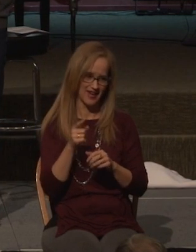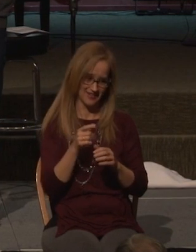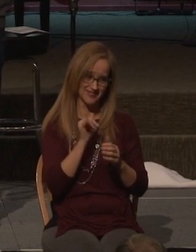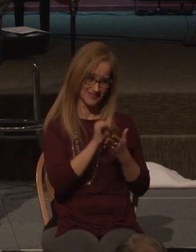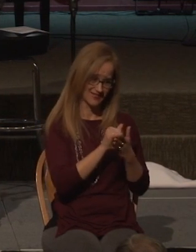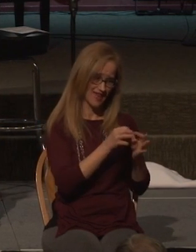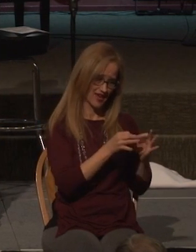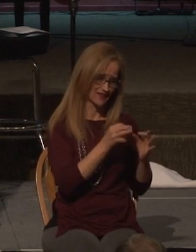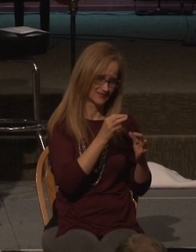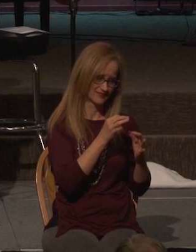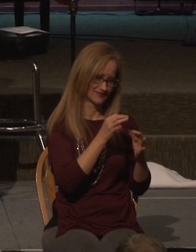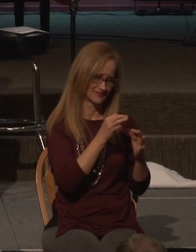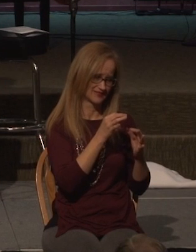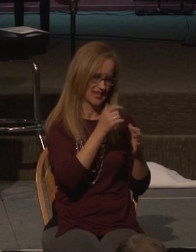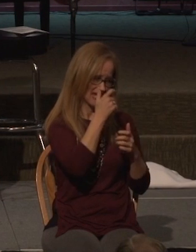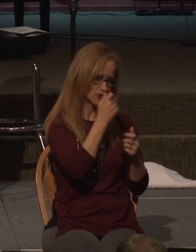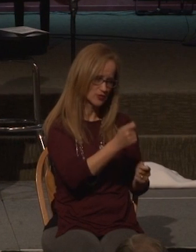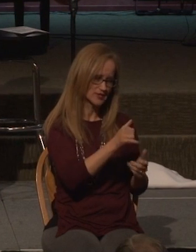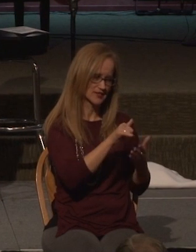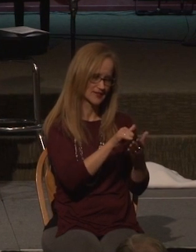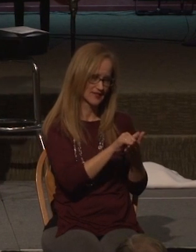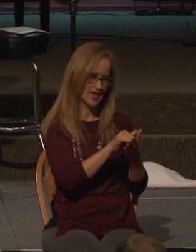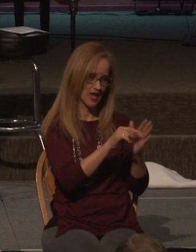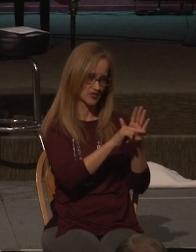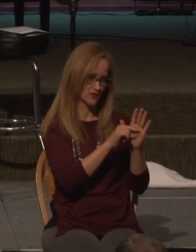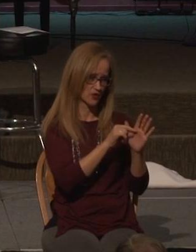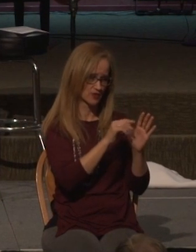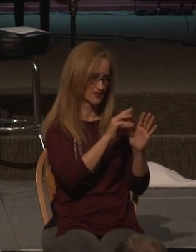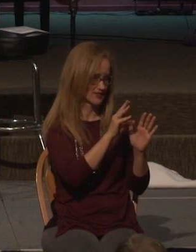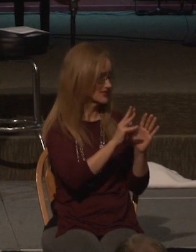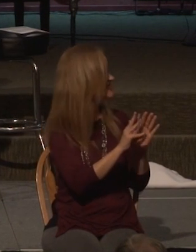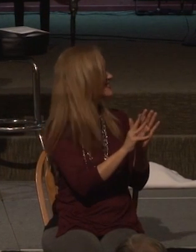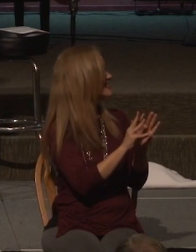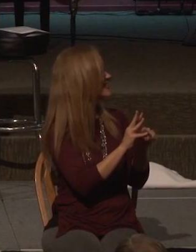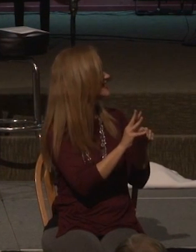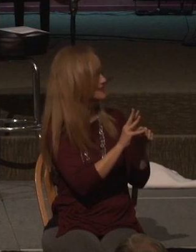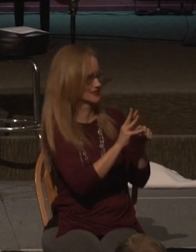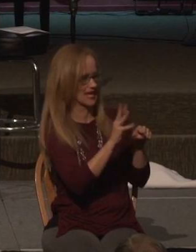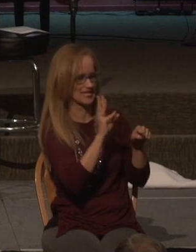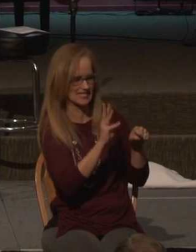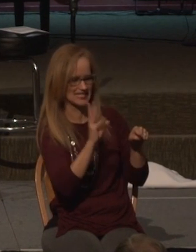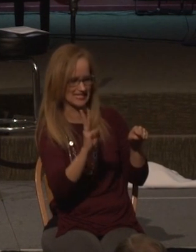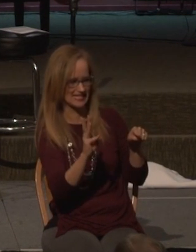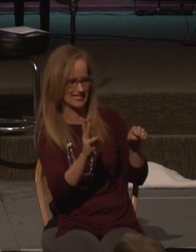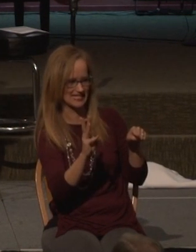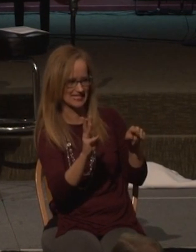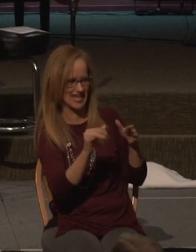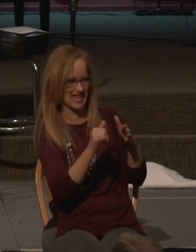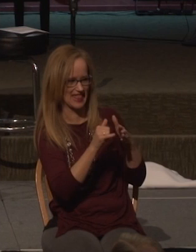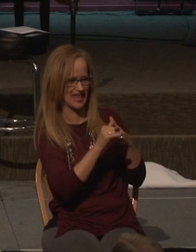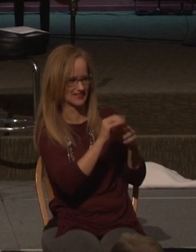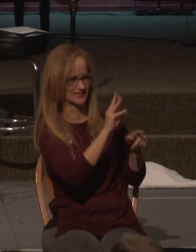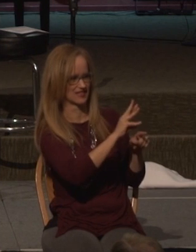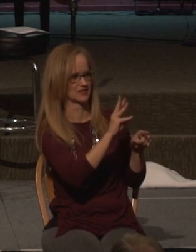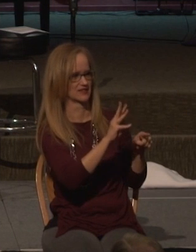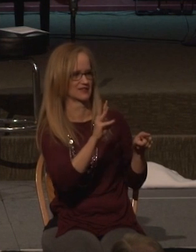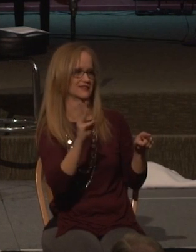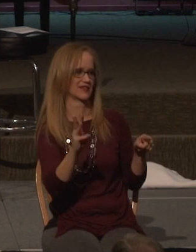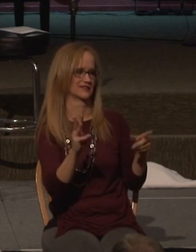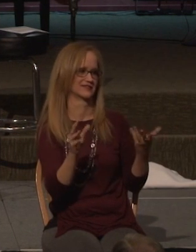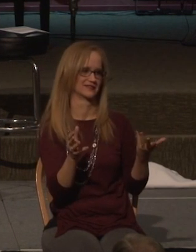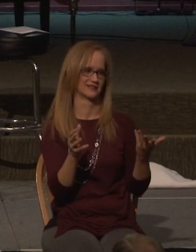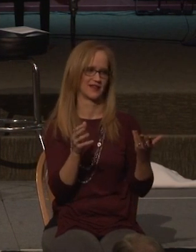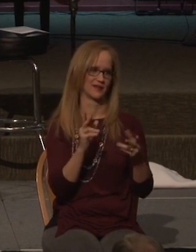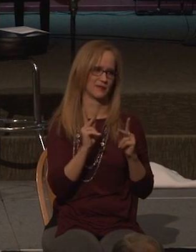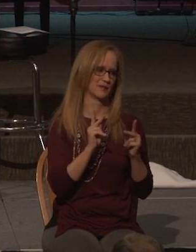interesting that that falls on 6, verse 66, right? That's the verse that happens to be given towards people who decide no longer